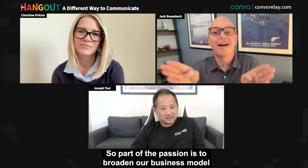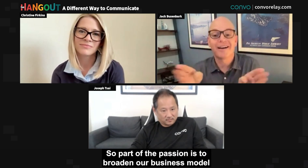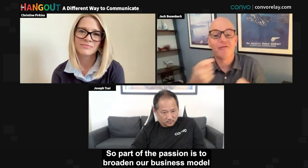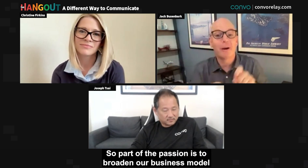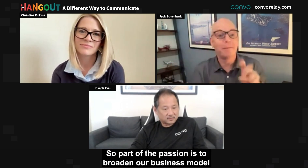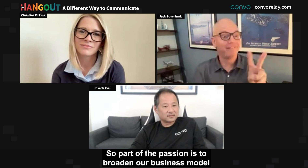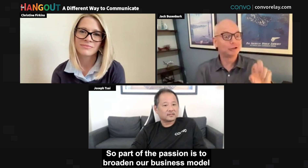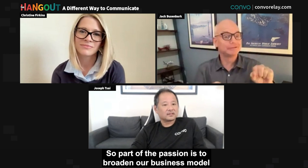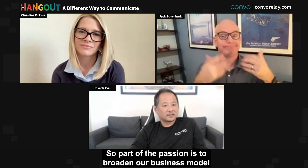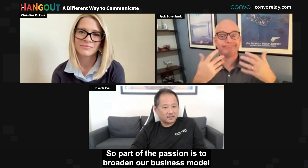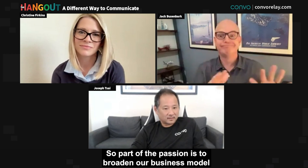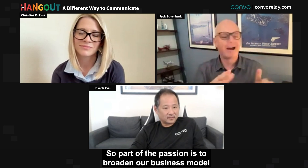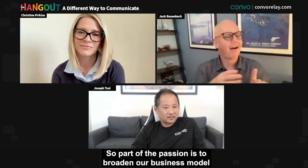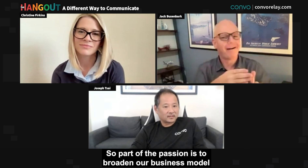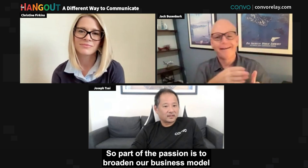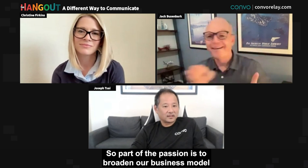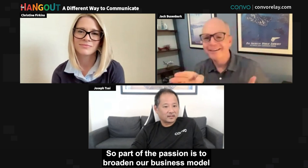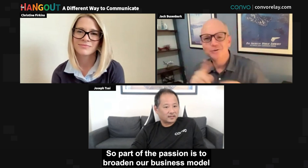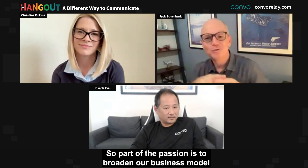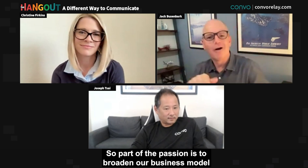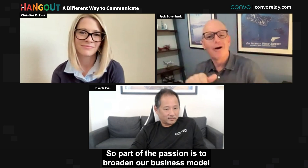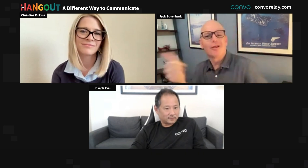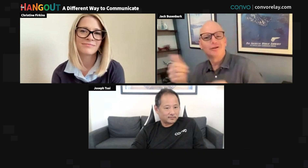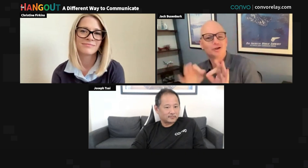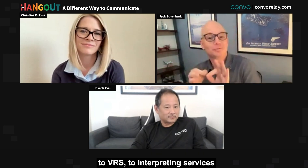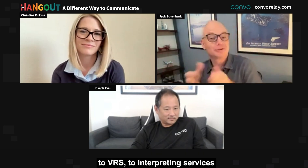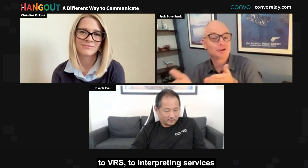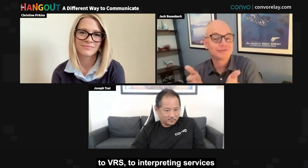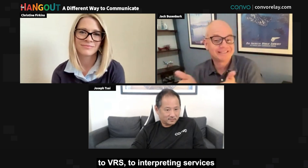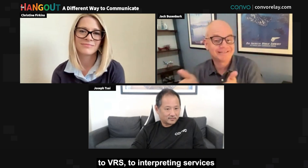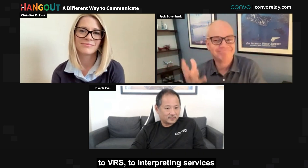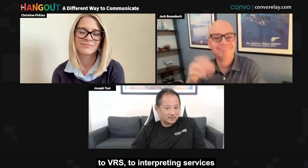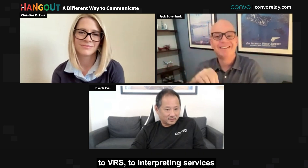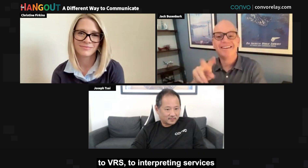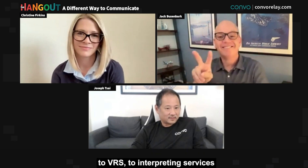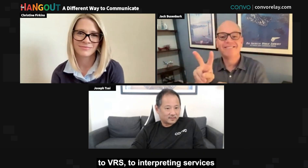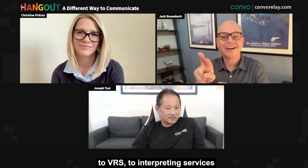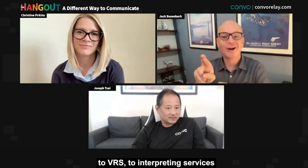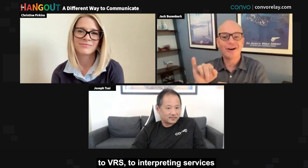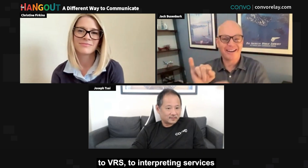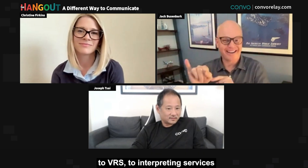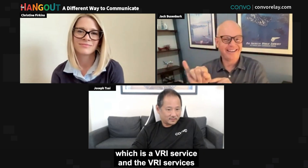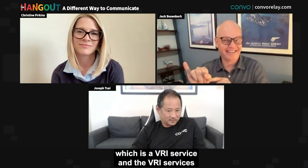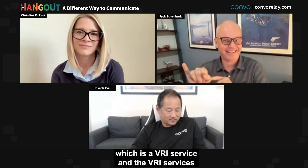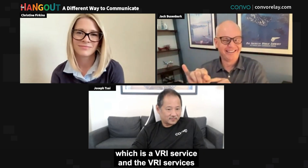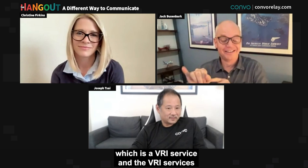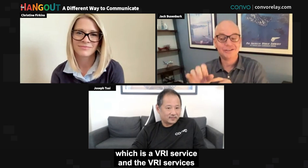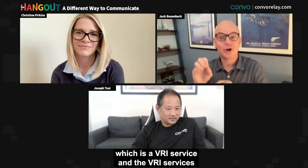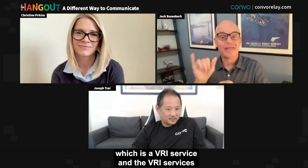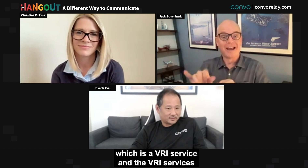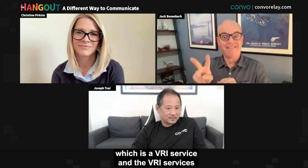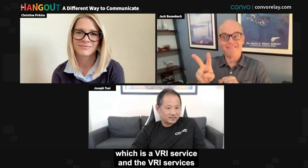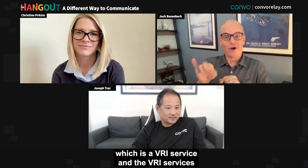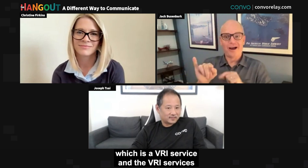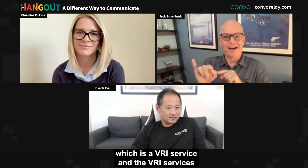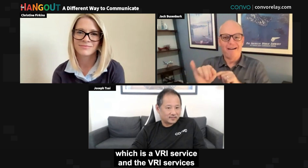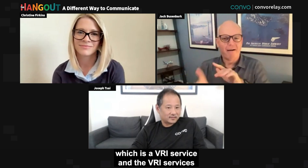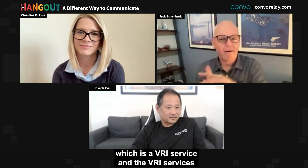part of the passion is to broaden our business model to VRS, to interpreting services, which is a VRI service. And